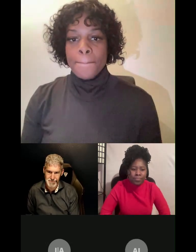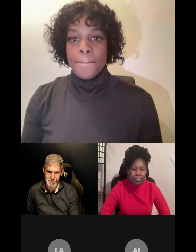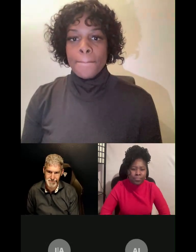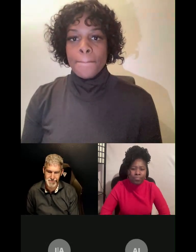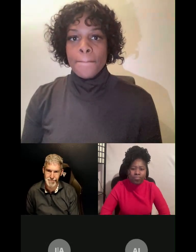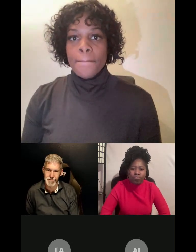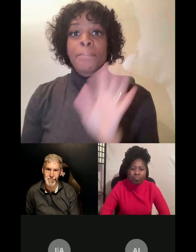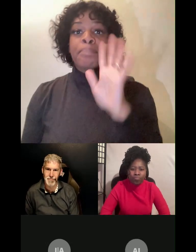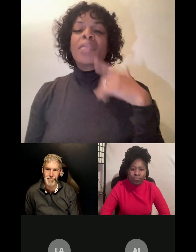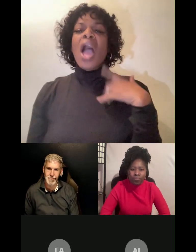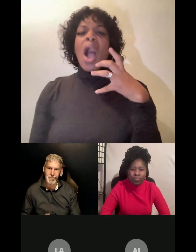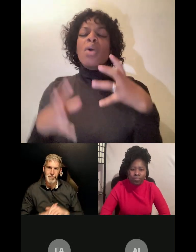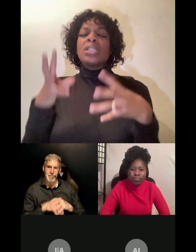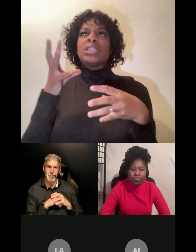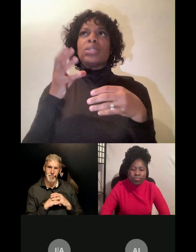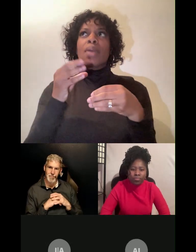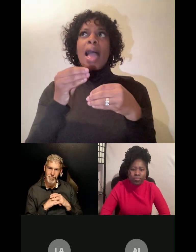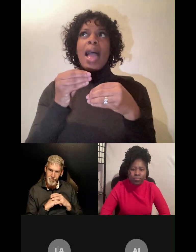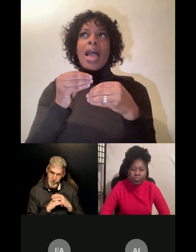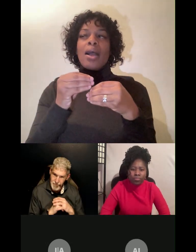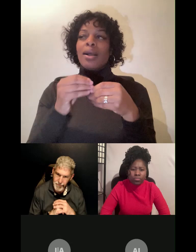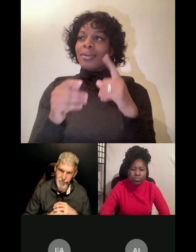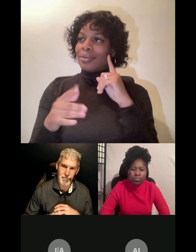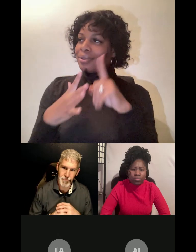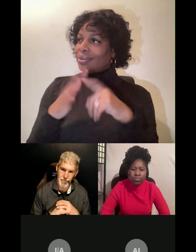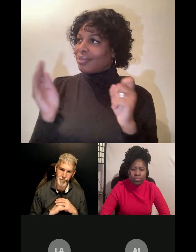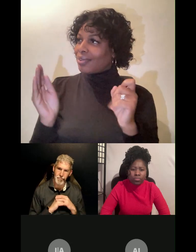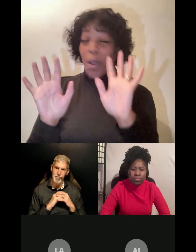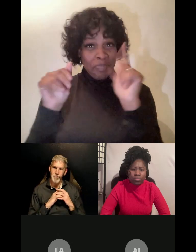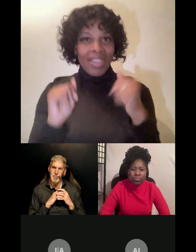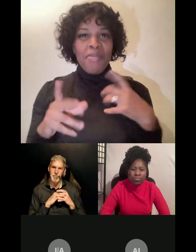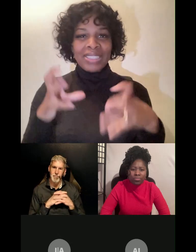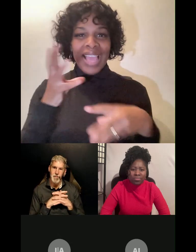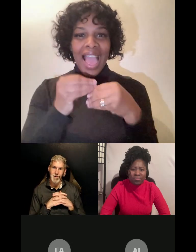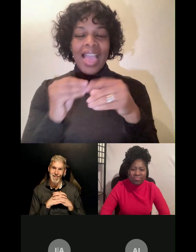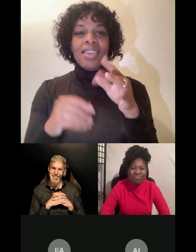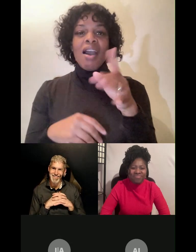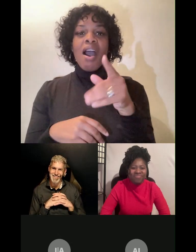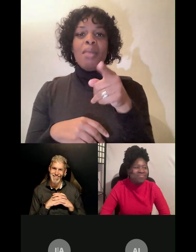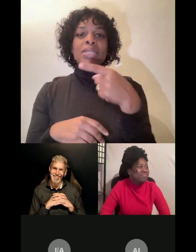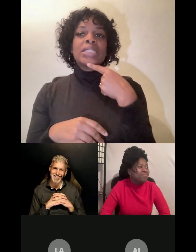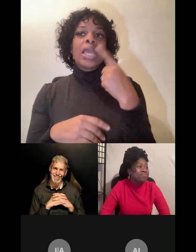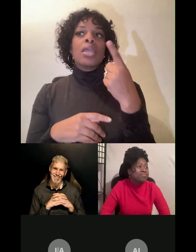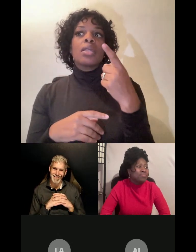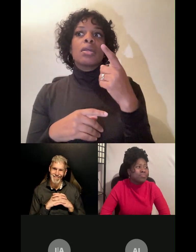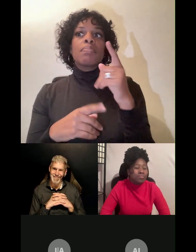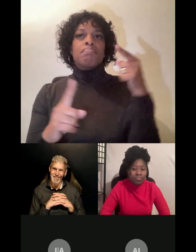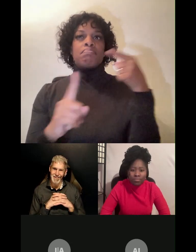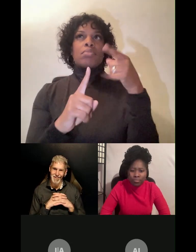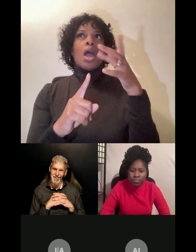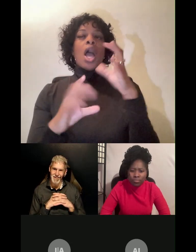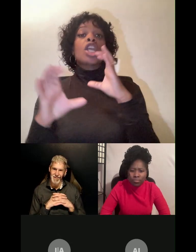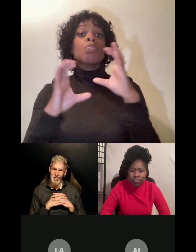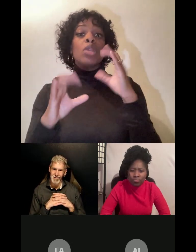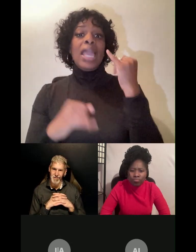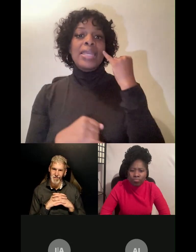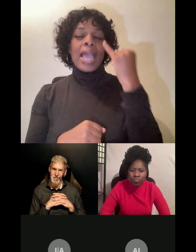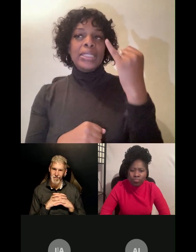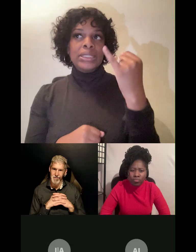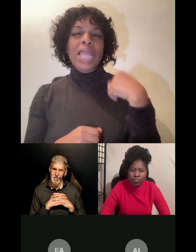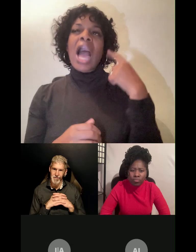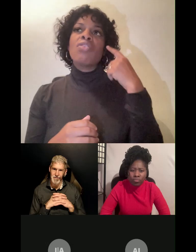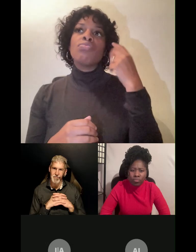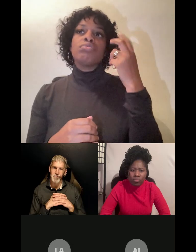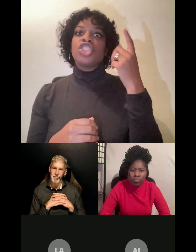Mm-hmm. I wanted to I wanted to add, he said,